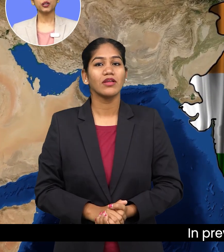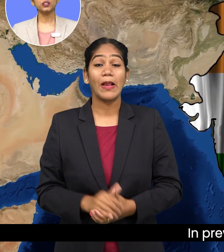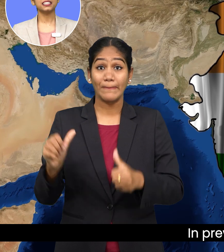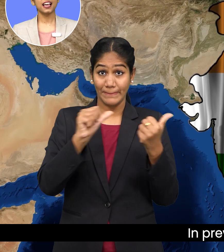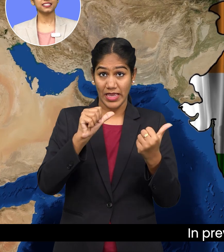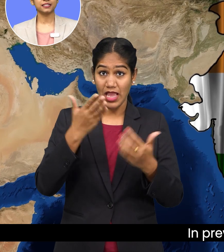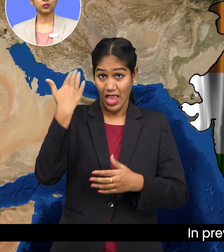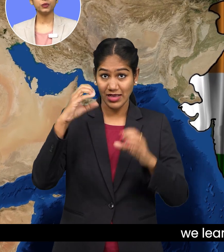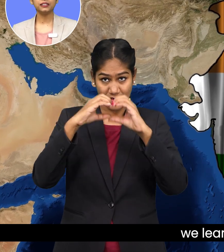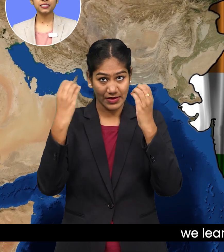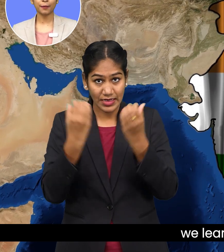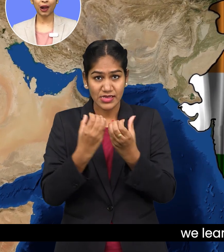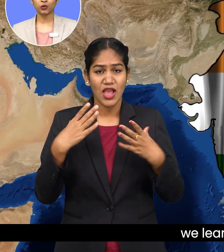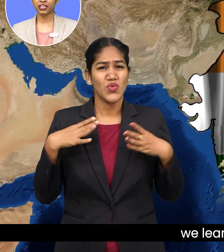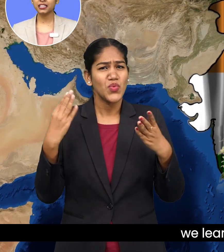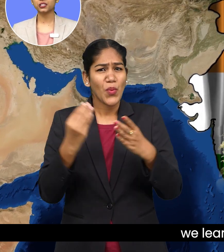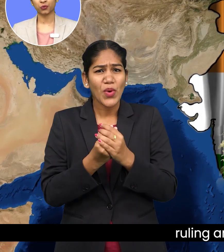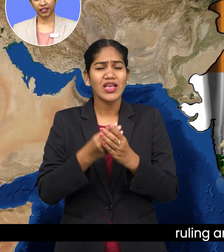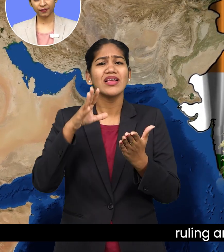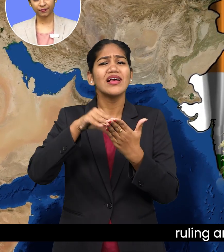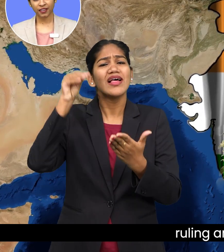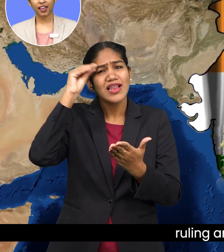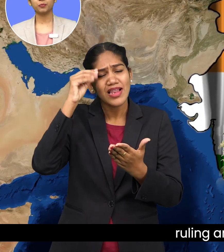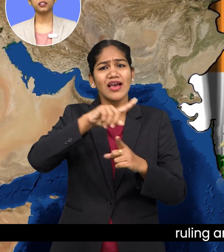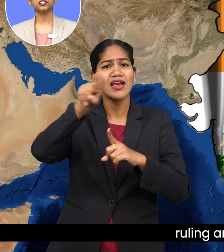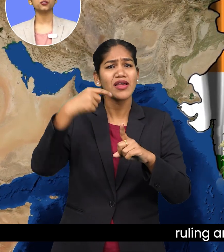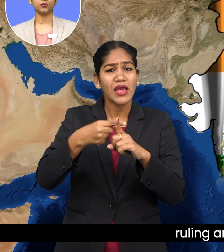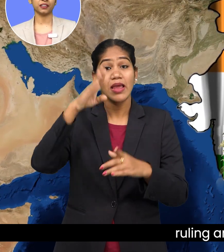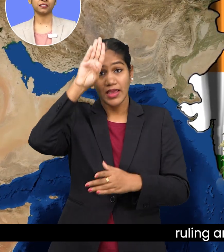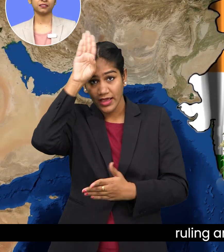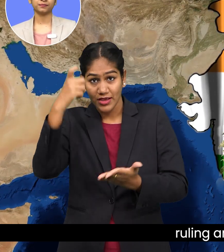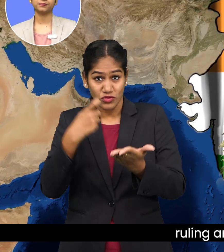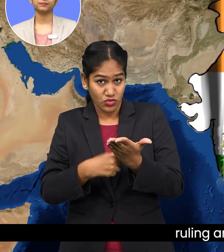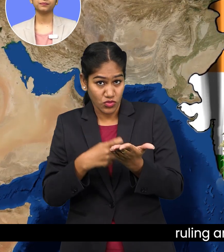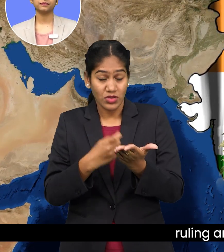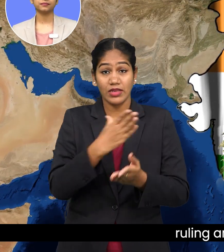In previous classes, we learned about kings ruling and British ruling.